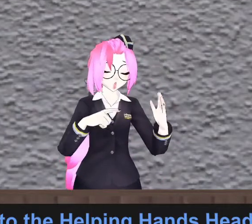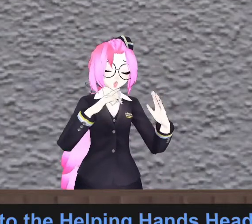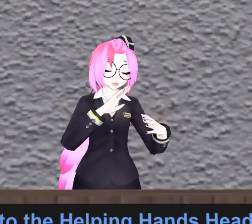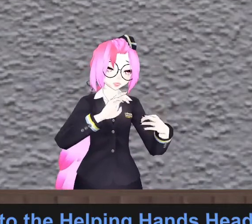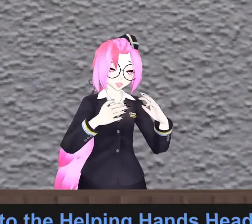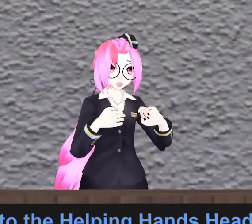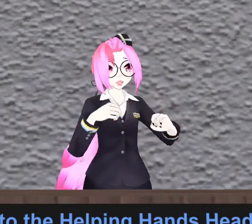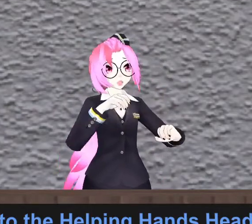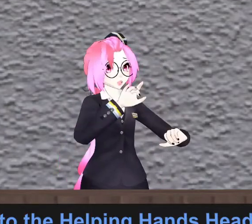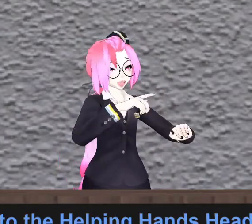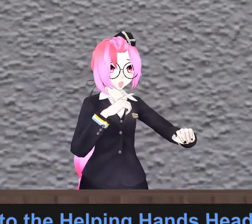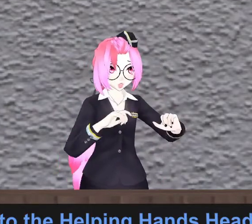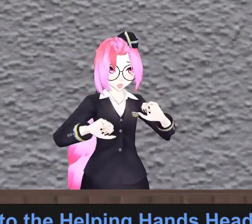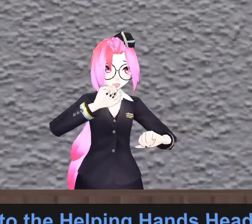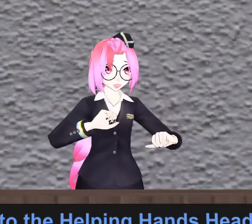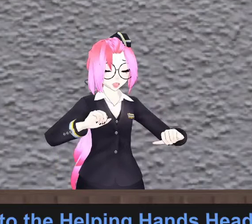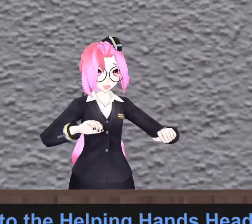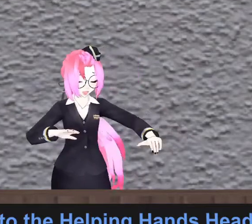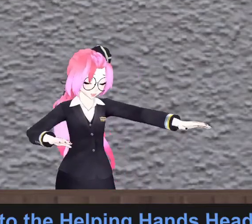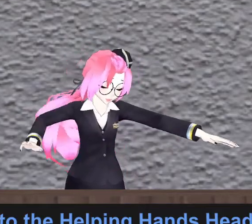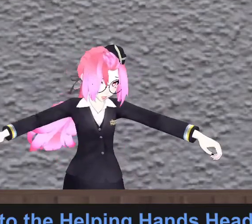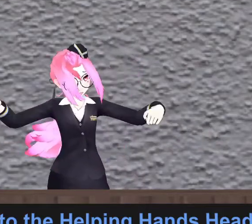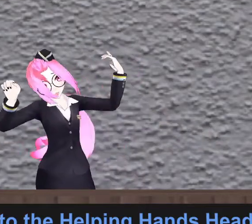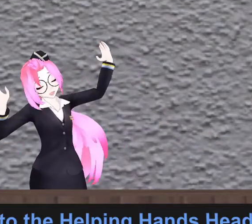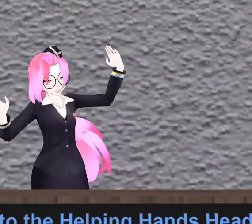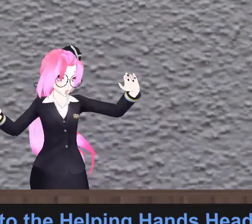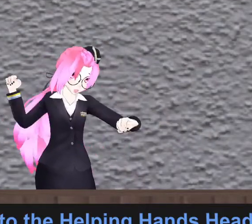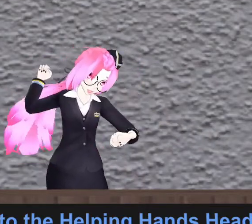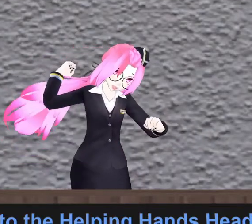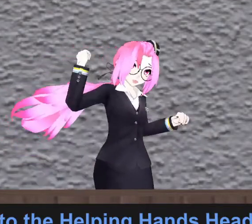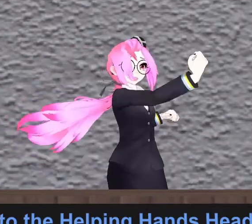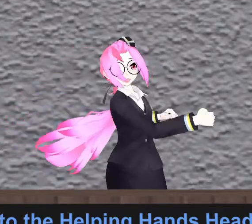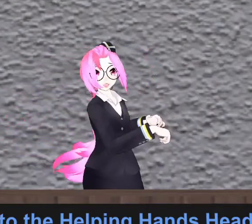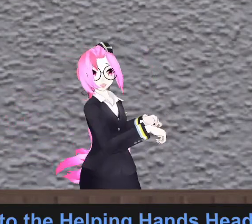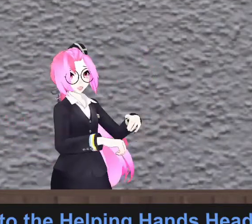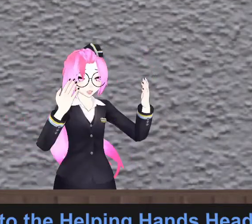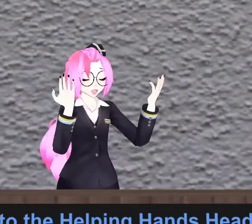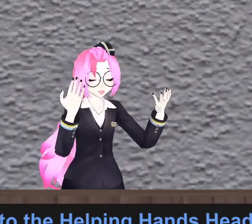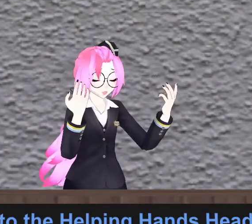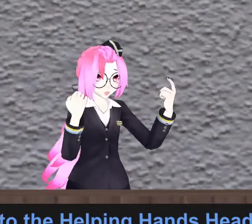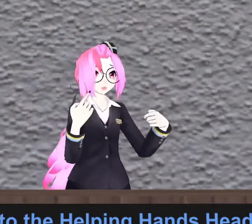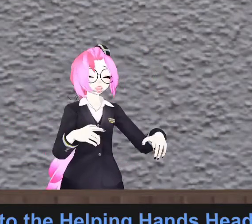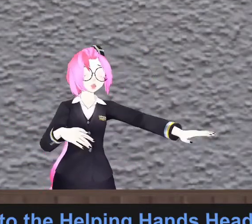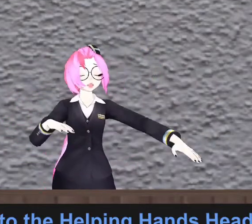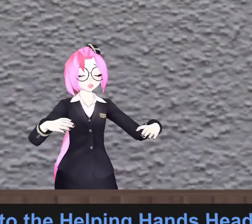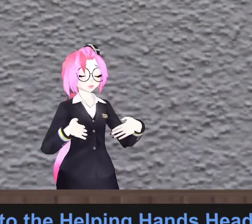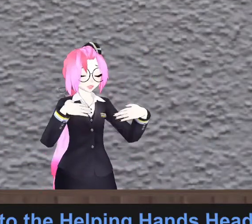show the story. Or like I also said, of just acting, like you open the door and then you came in and you're like, what are you doing? You're